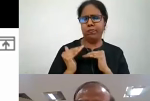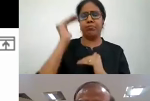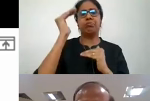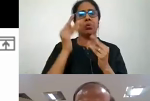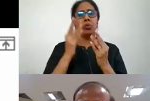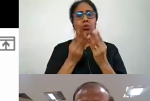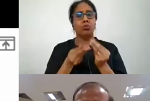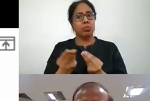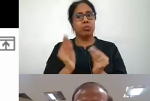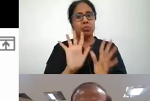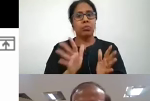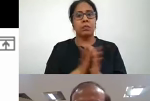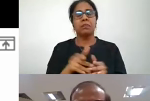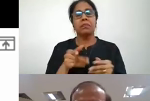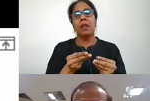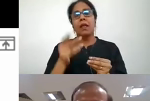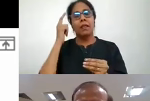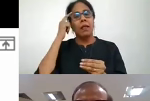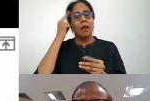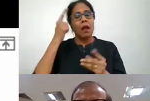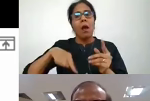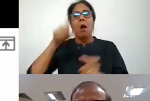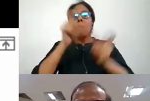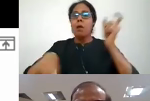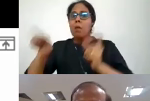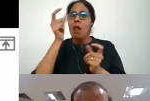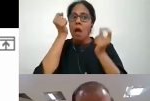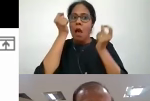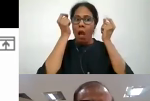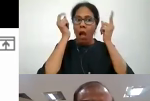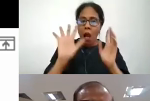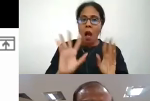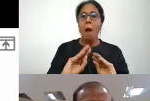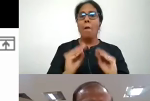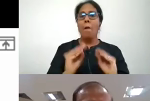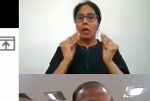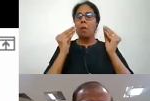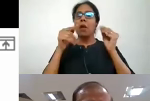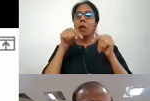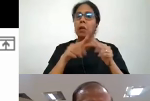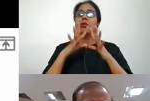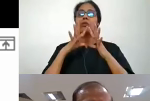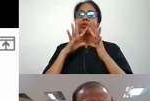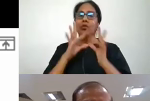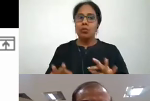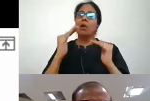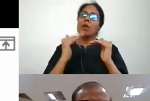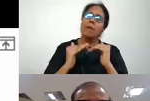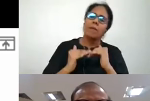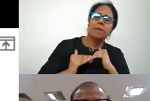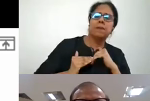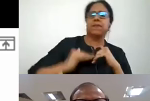was available in that people are understanding. And this is going to rise exponentially.